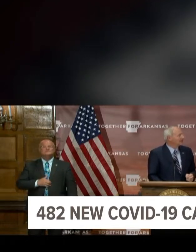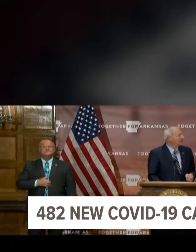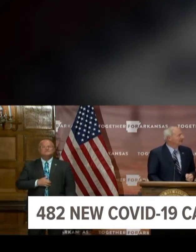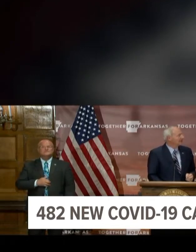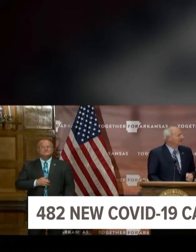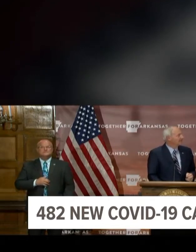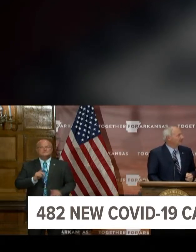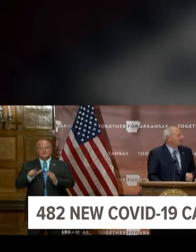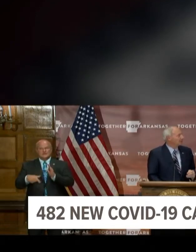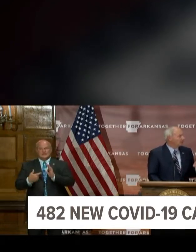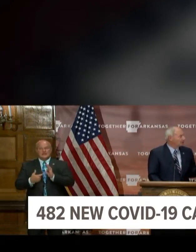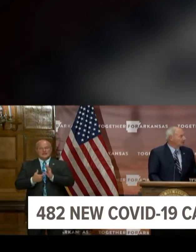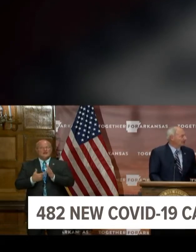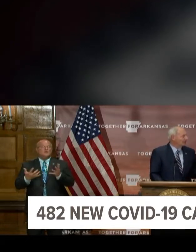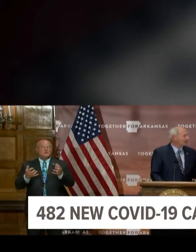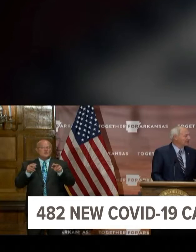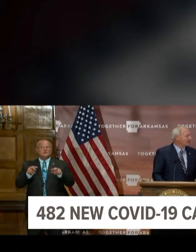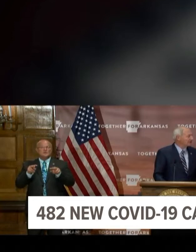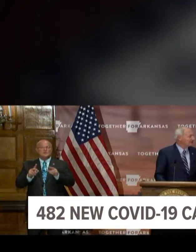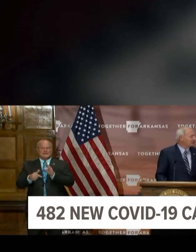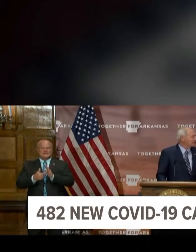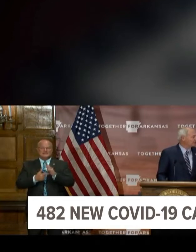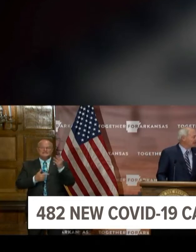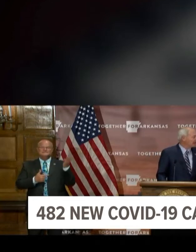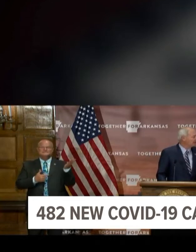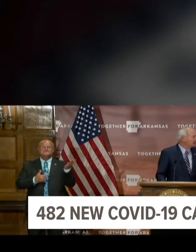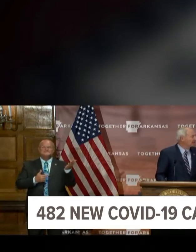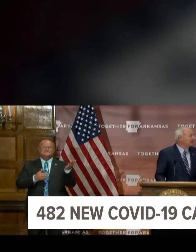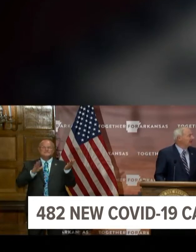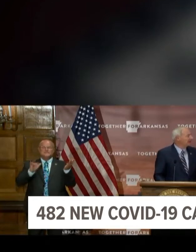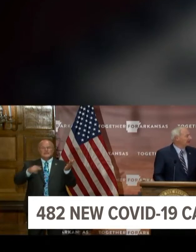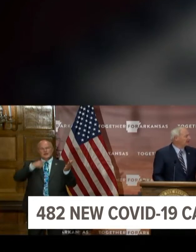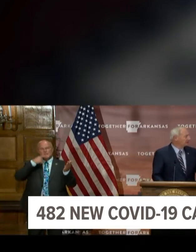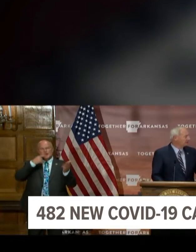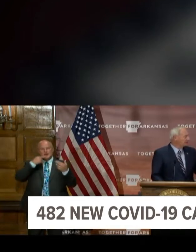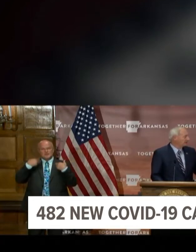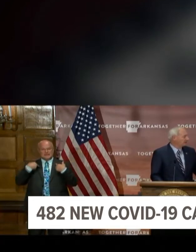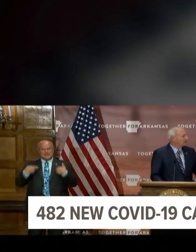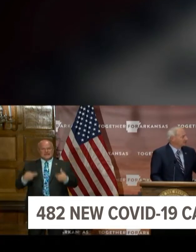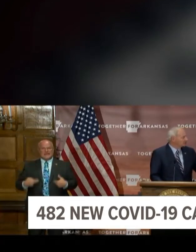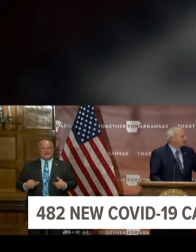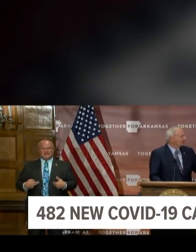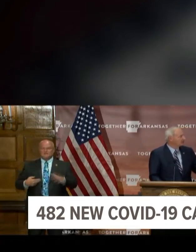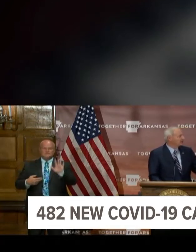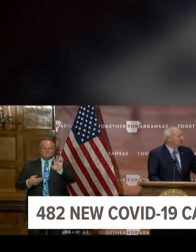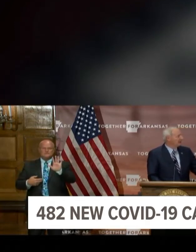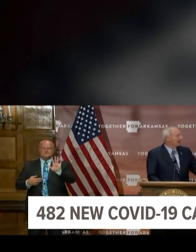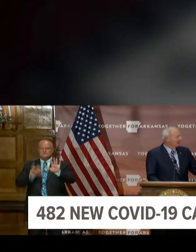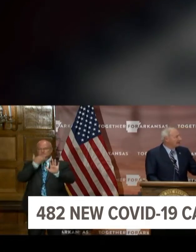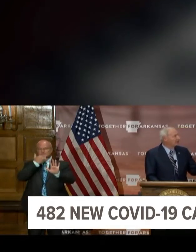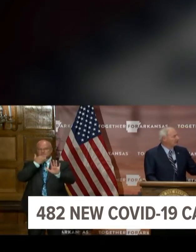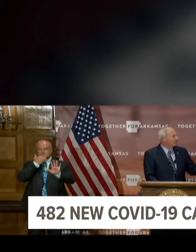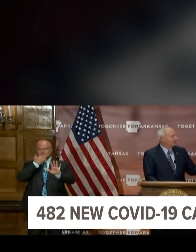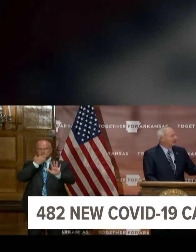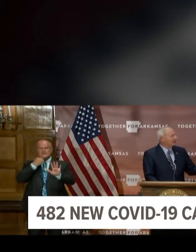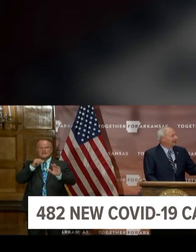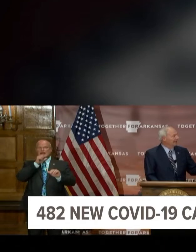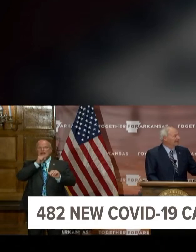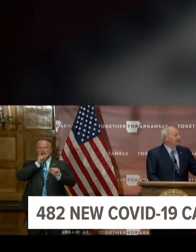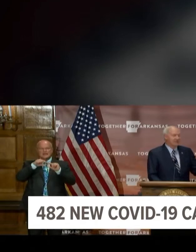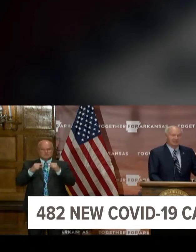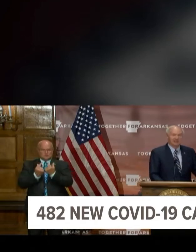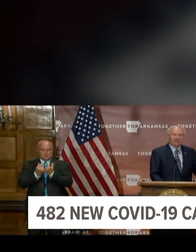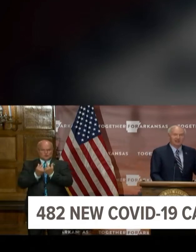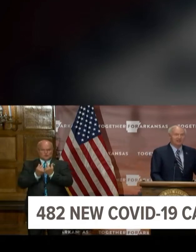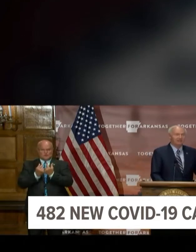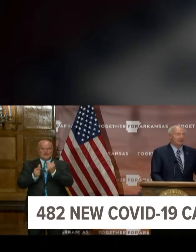This is, we wanted to look at this, and this is by public health, this is by age group. And